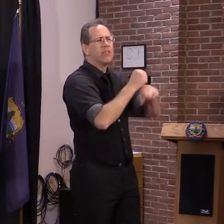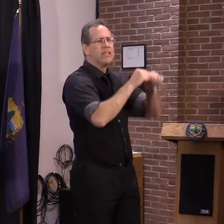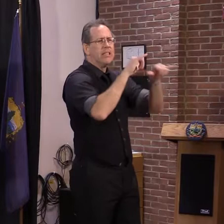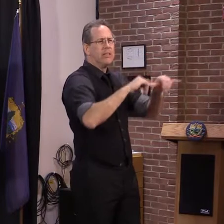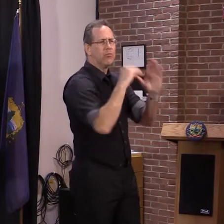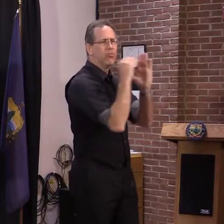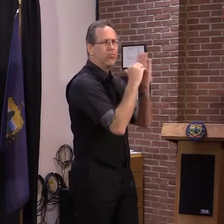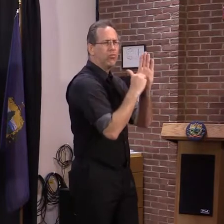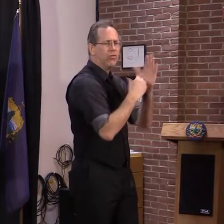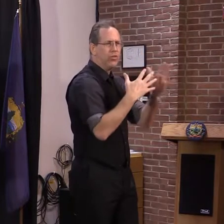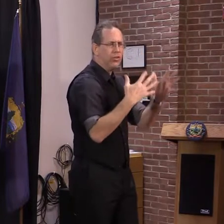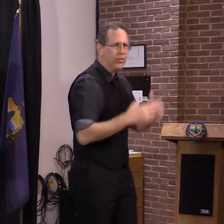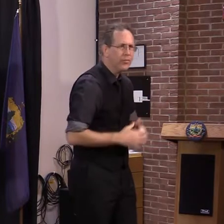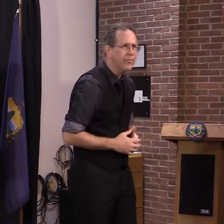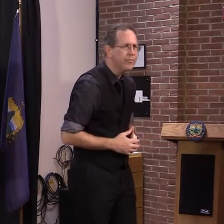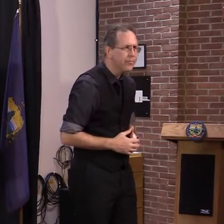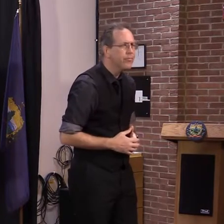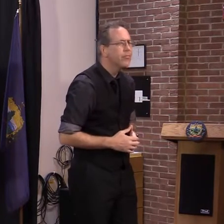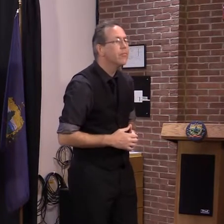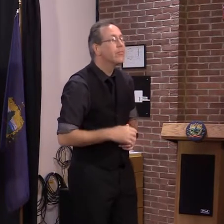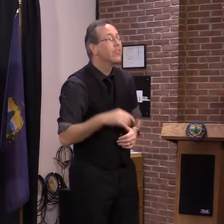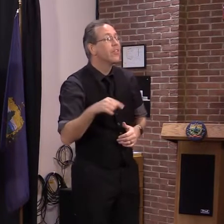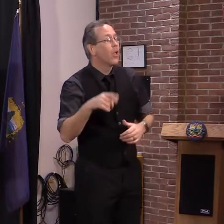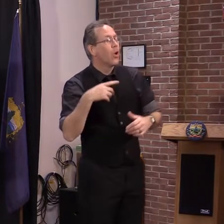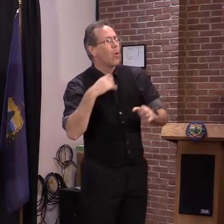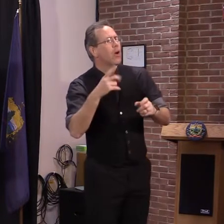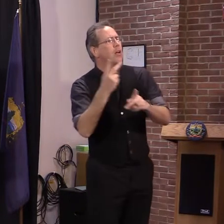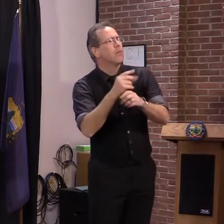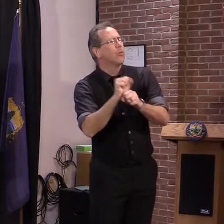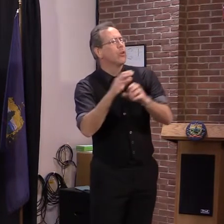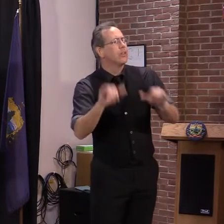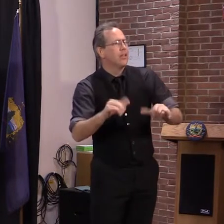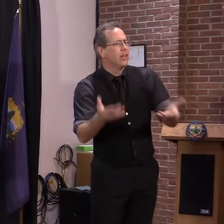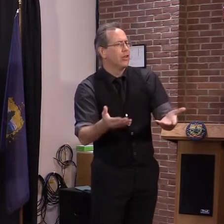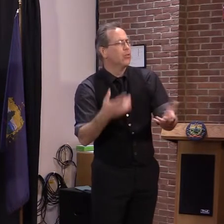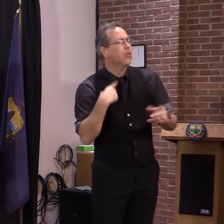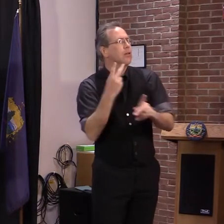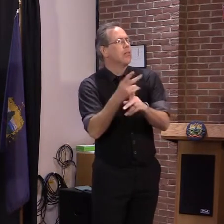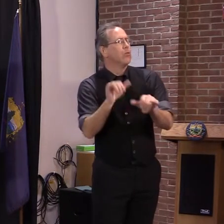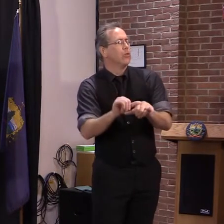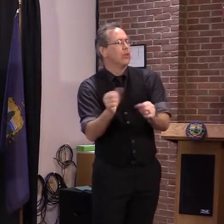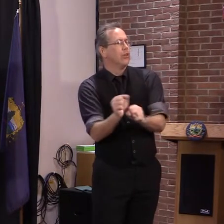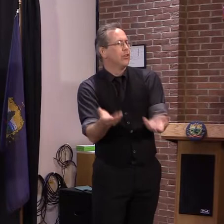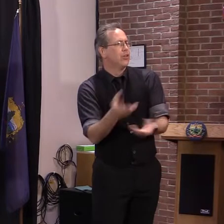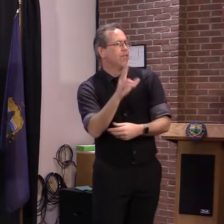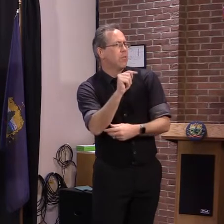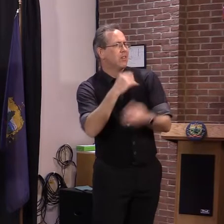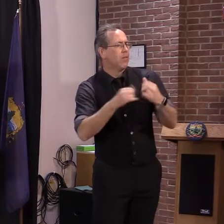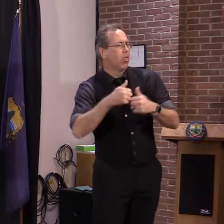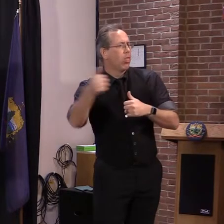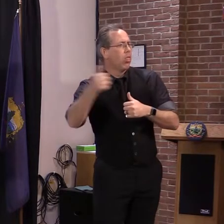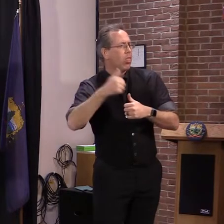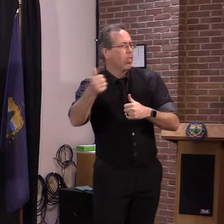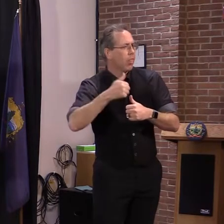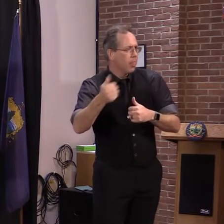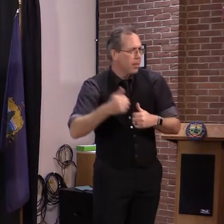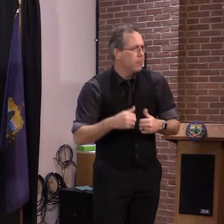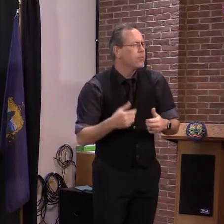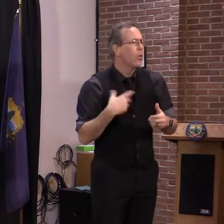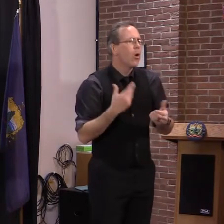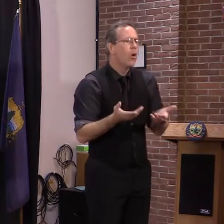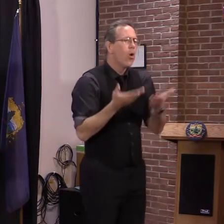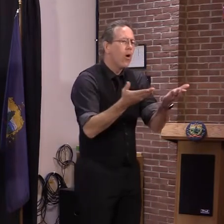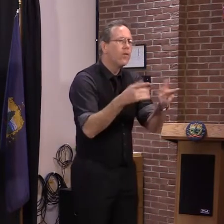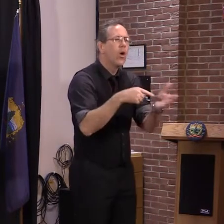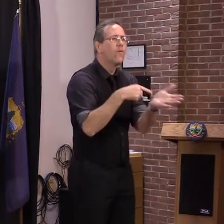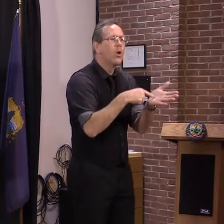recruit and retain additional childcare workers to ensure that we have the workforce that we need to offer Vermonters affordable and accessible